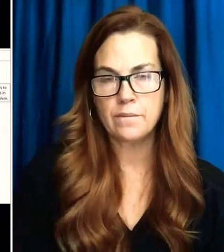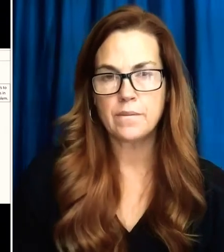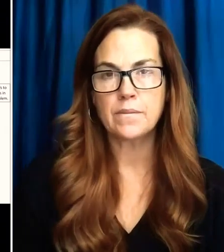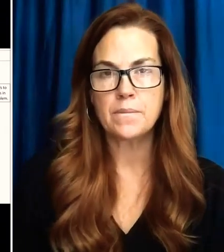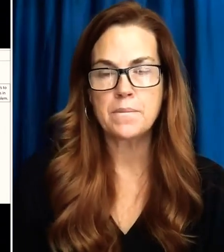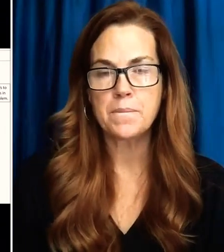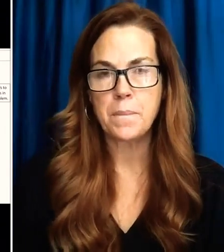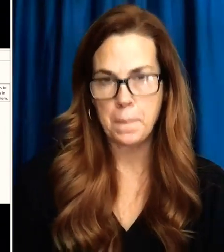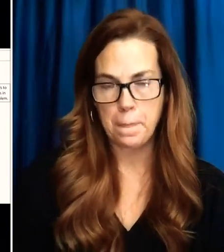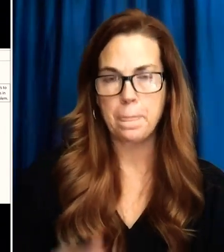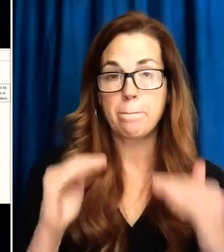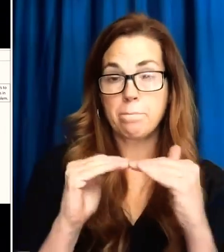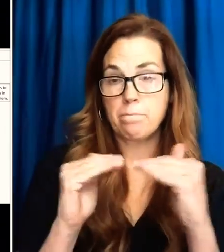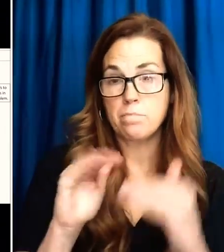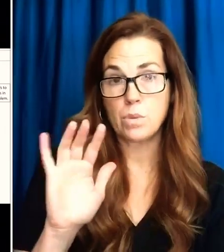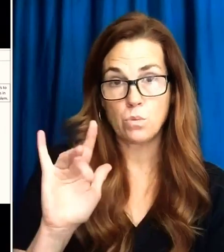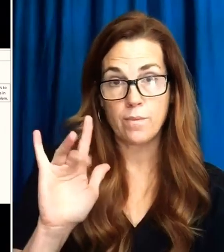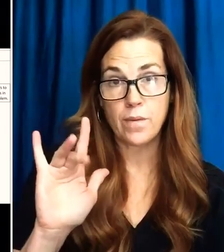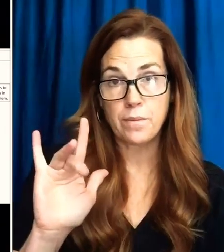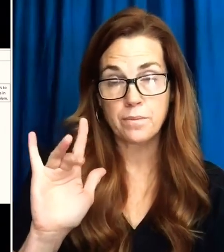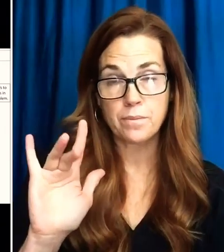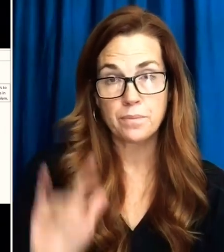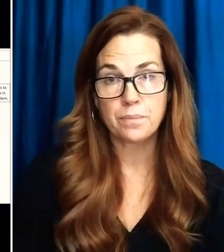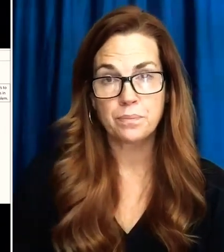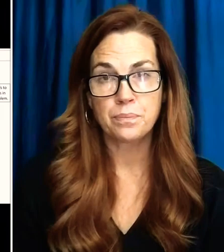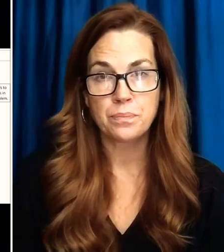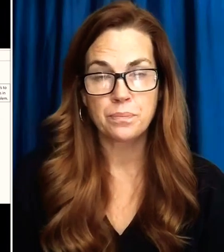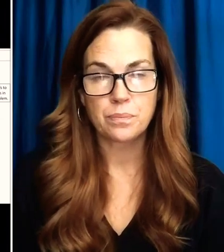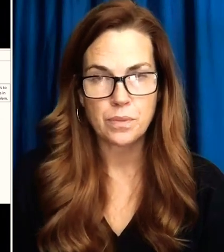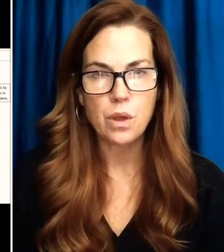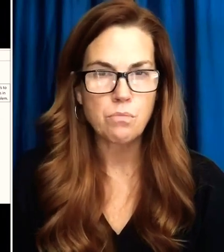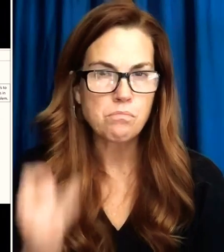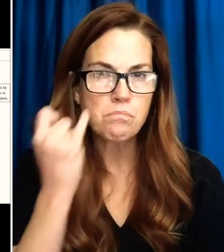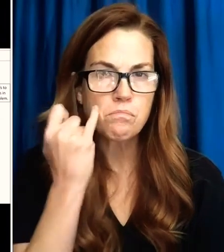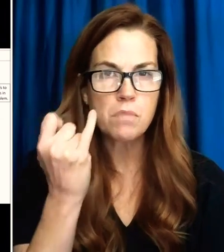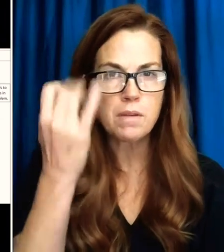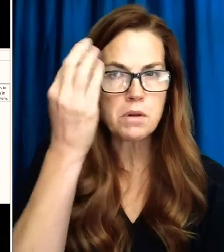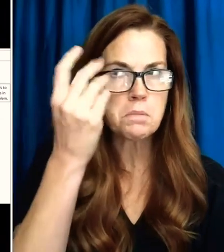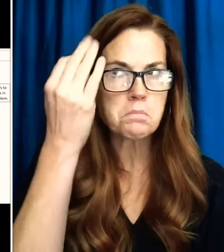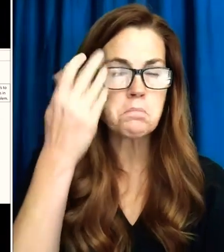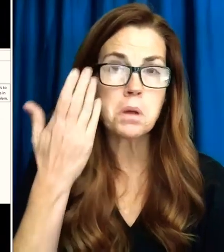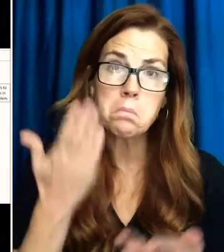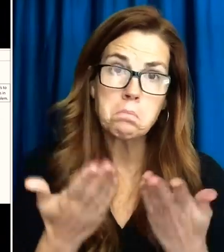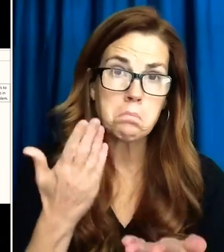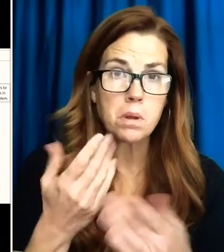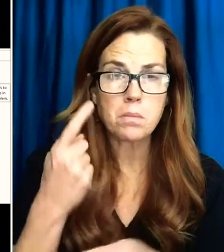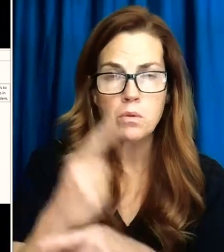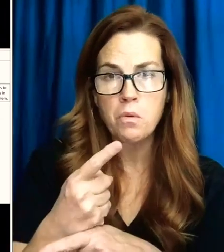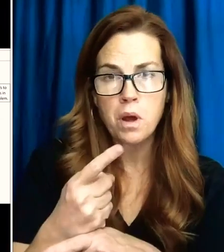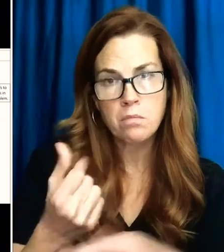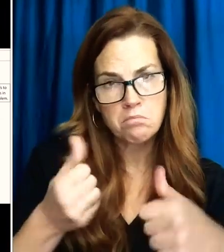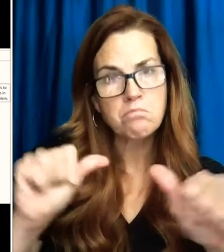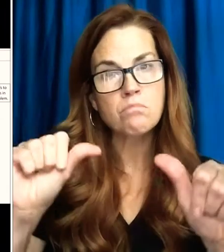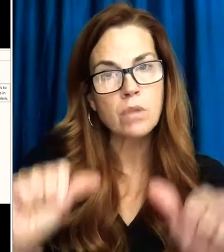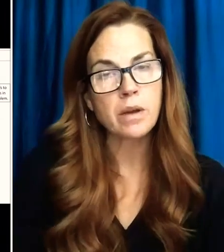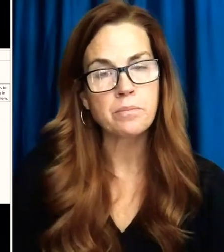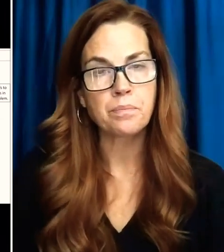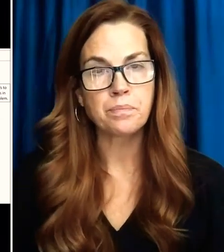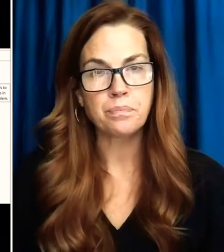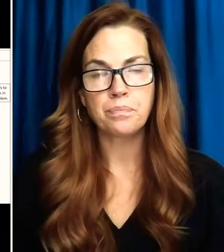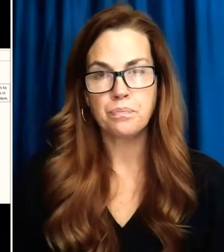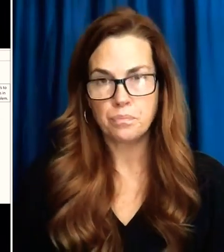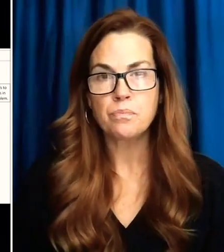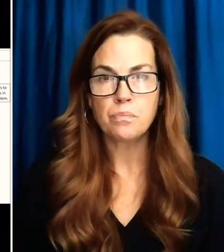25. Okay, so if you're thinking that might be correct, let's try it out. If I did 5 in the top, and now I'm going to do